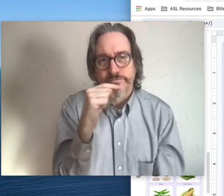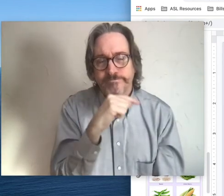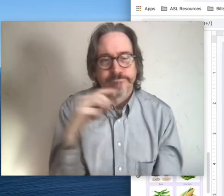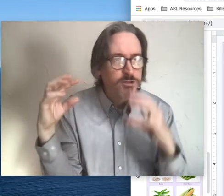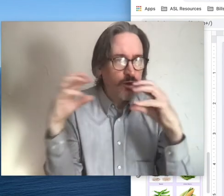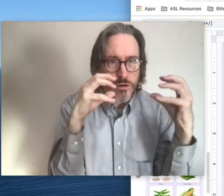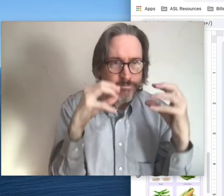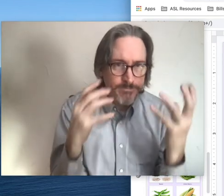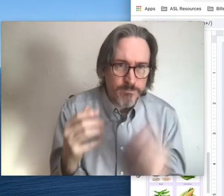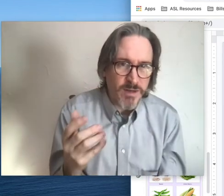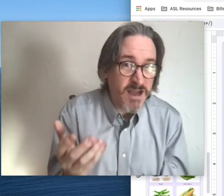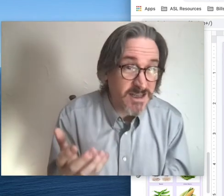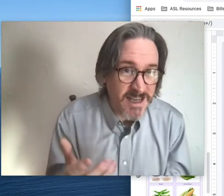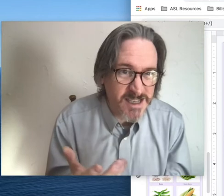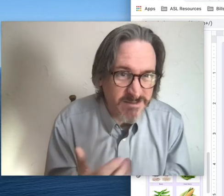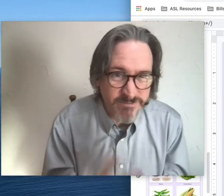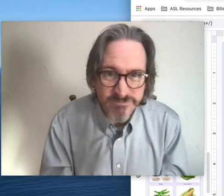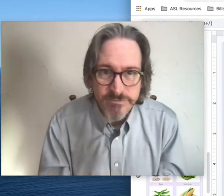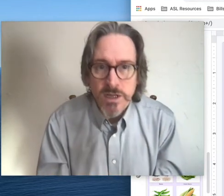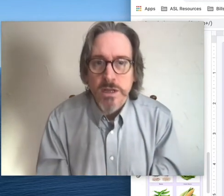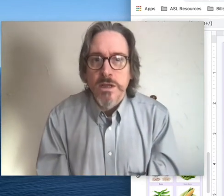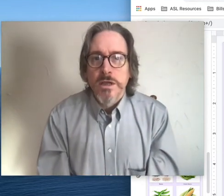Corn. But context.